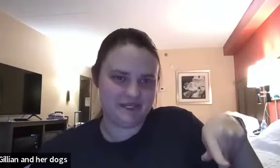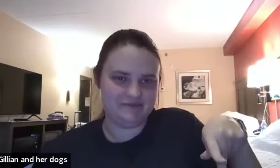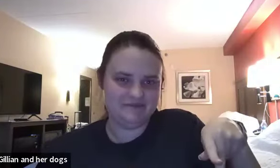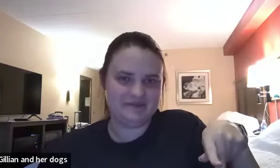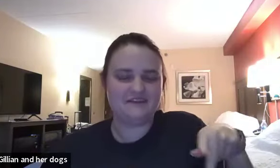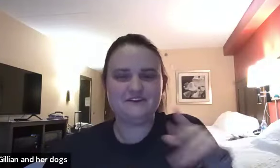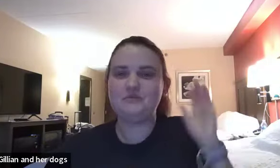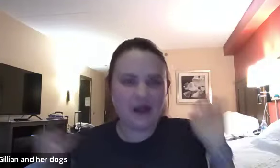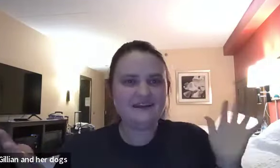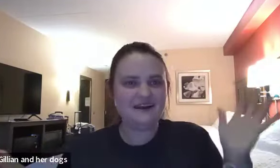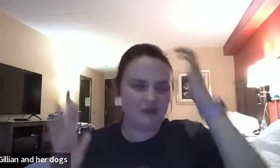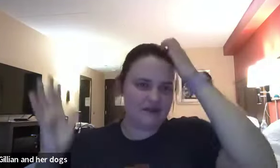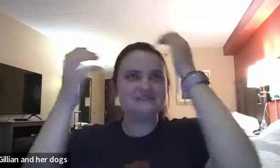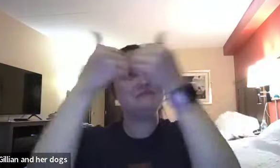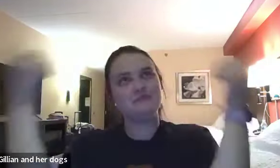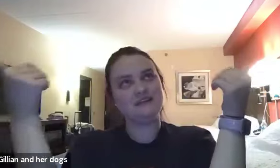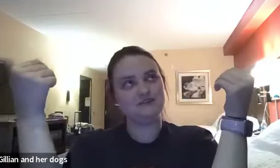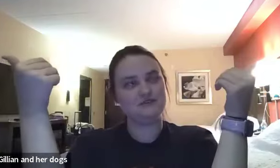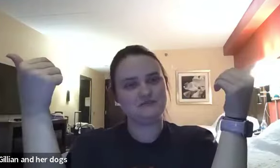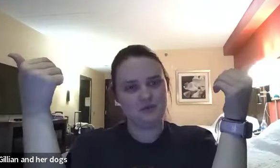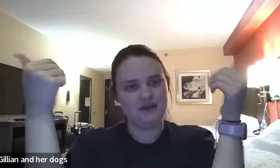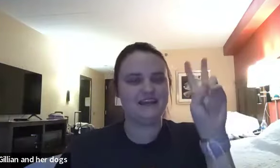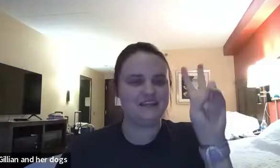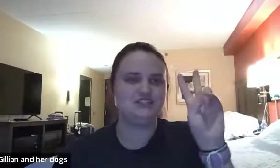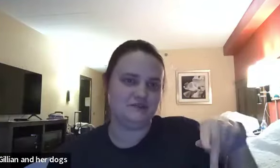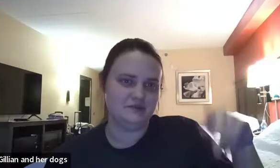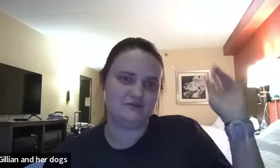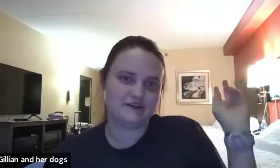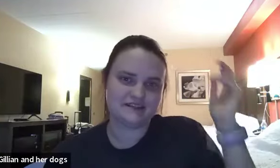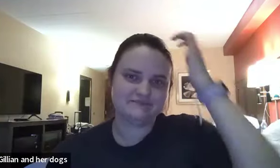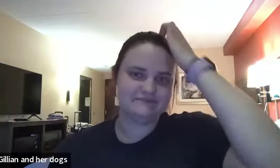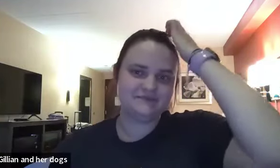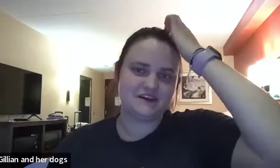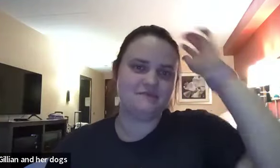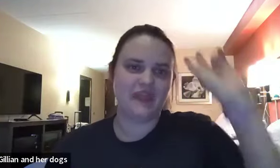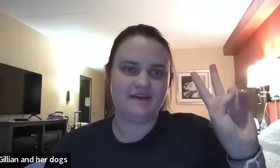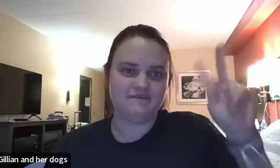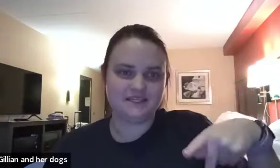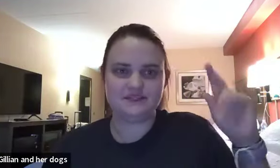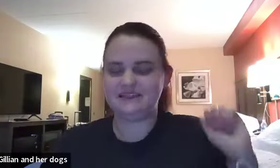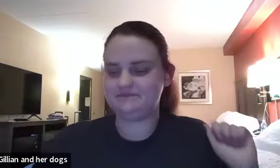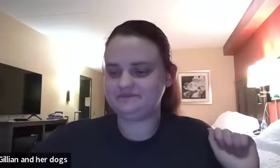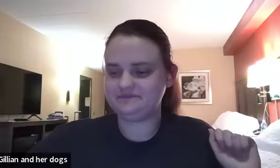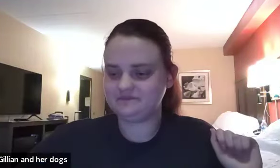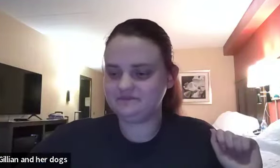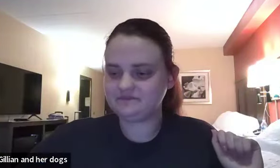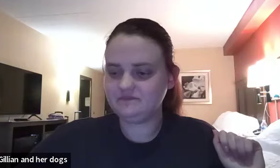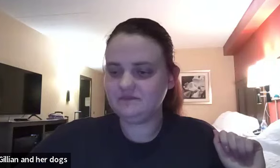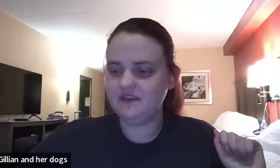VP. I figured why not? Why are we separating those two at the moment if I can just do VP real fast? So, vice president.